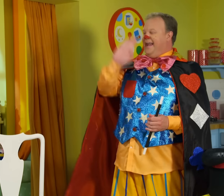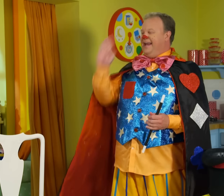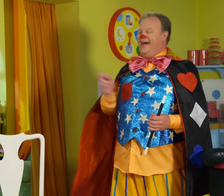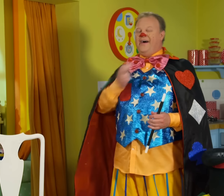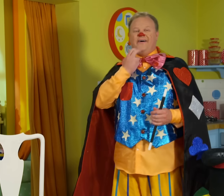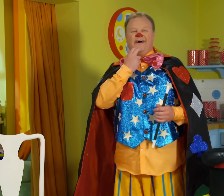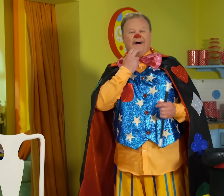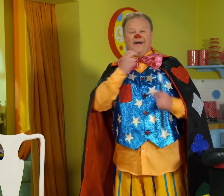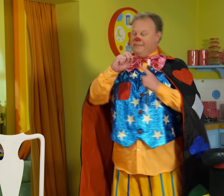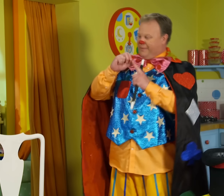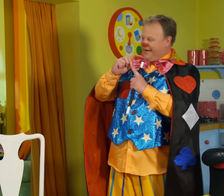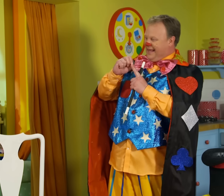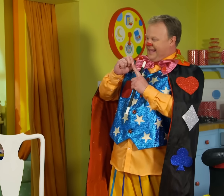hello, Aunt Polly!